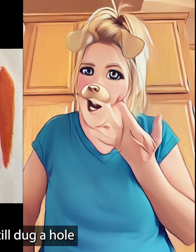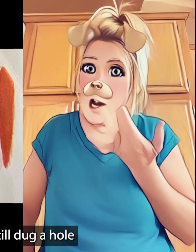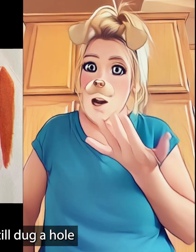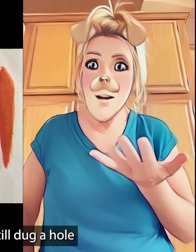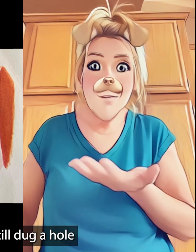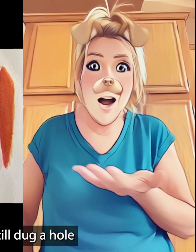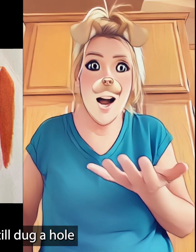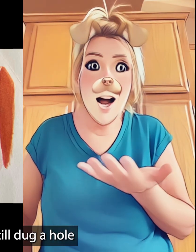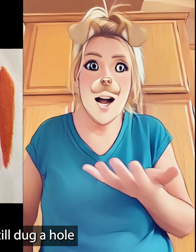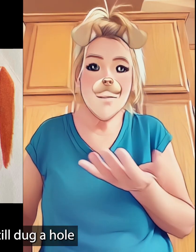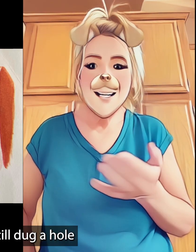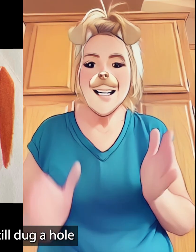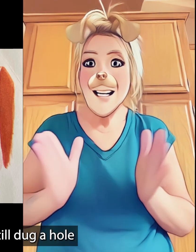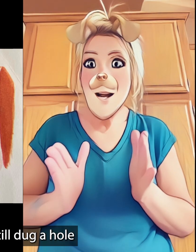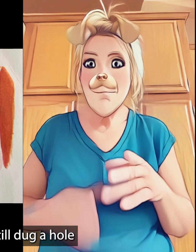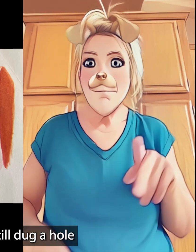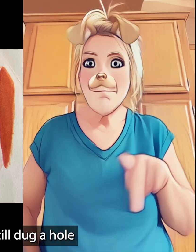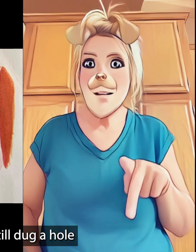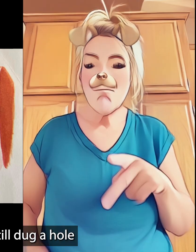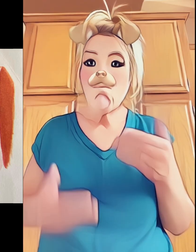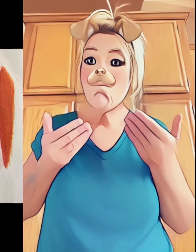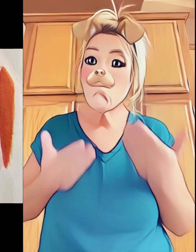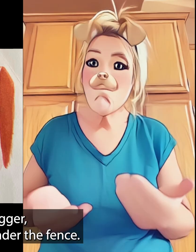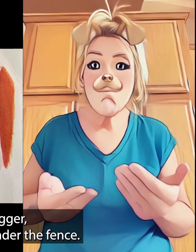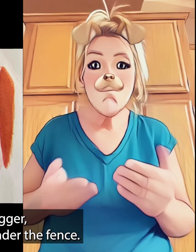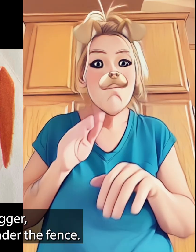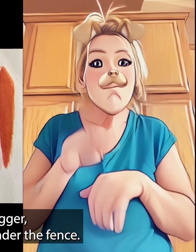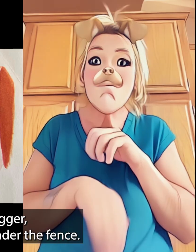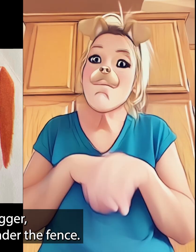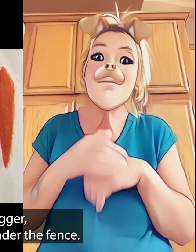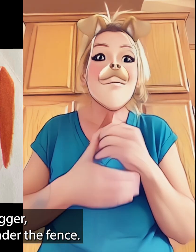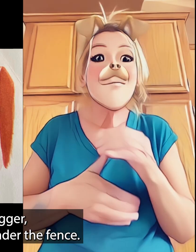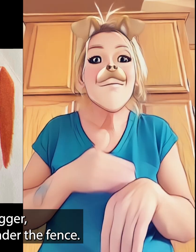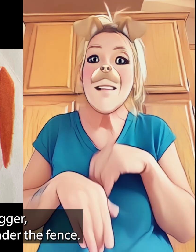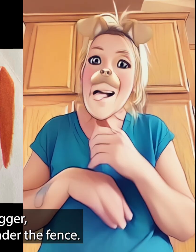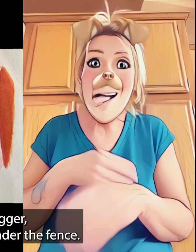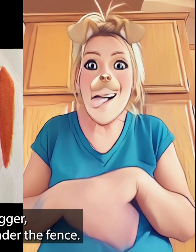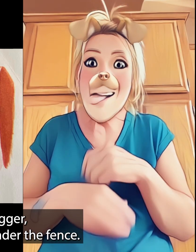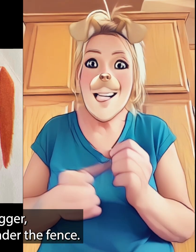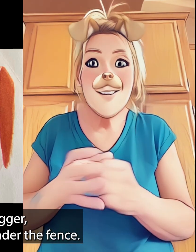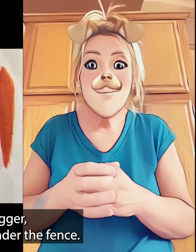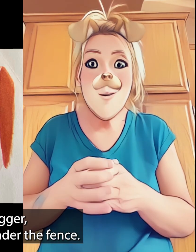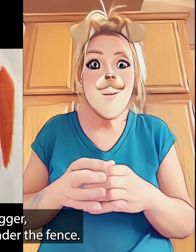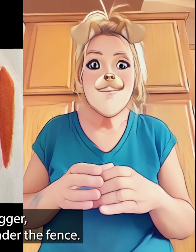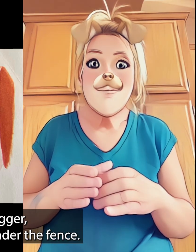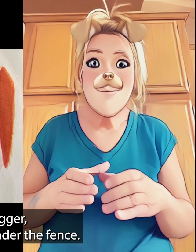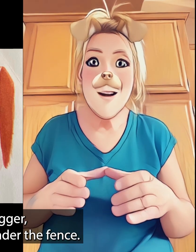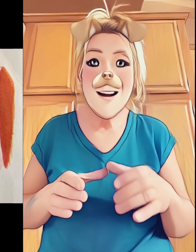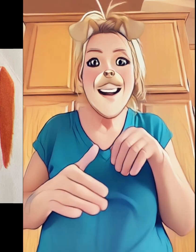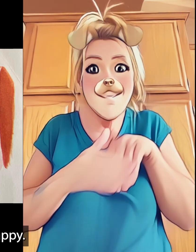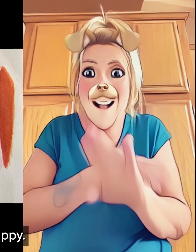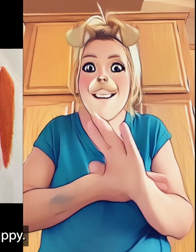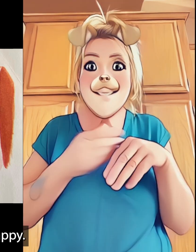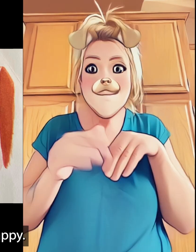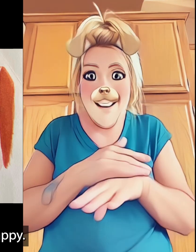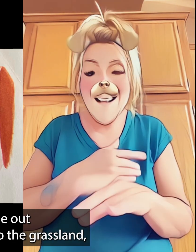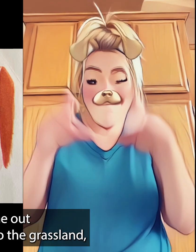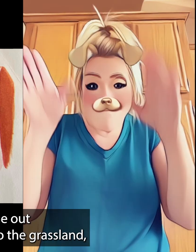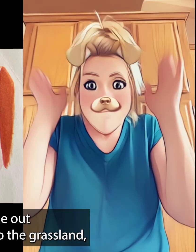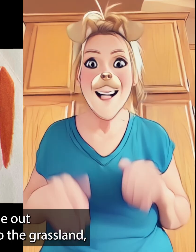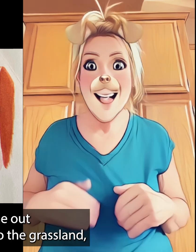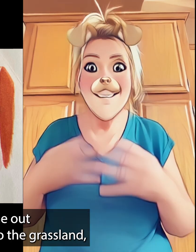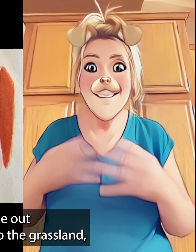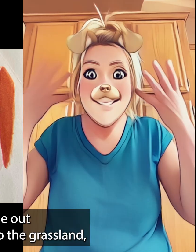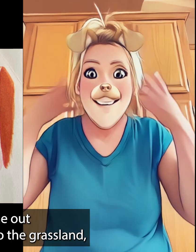But the little puppies still dug a hole and made it bigger, and their heads went under the fence, and their happy